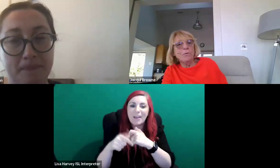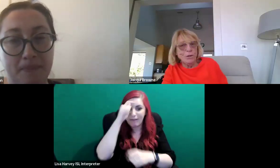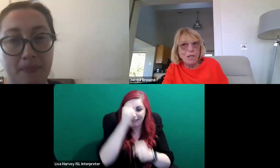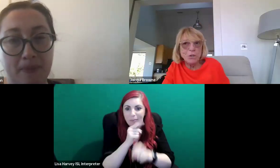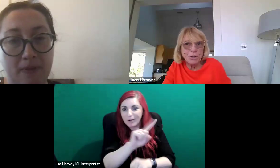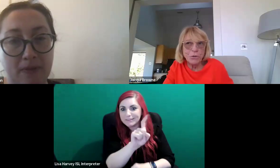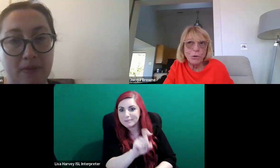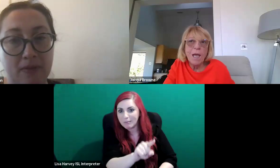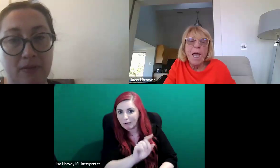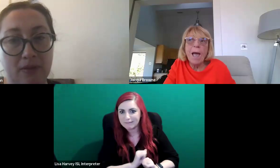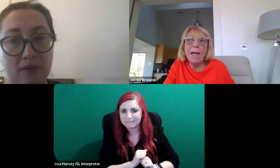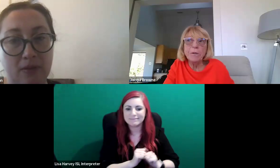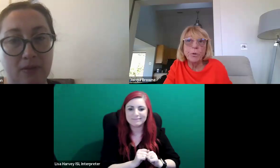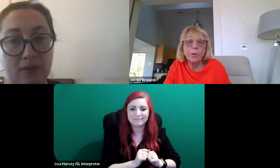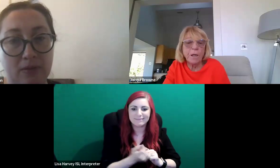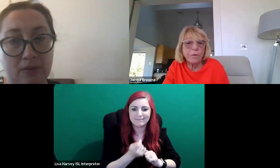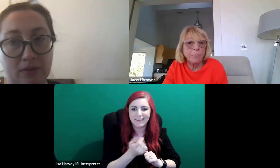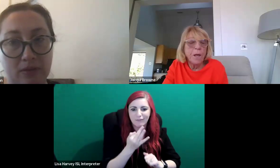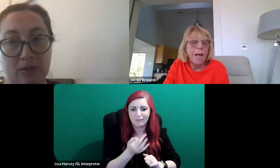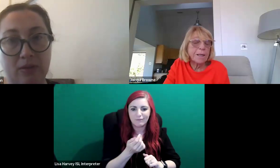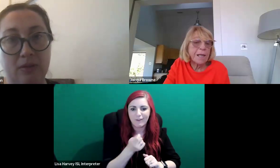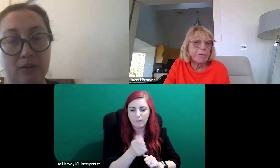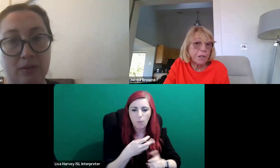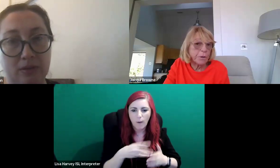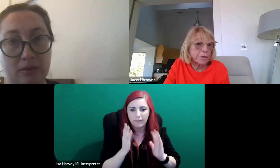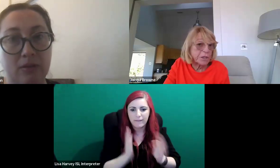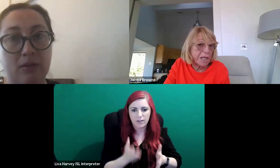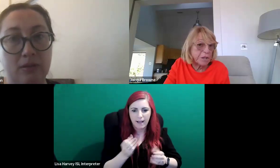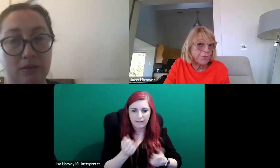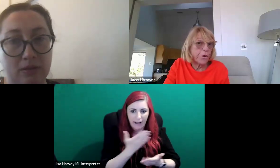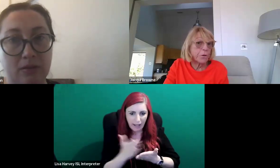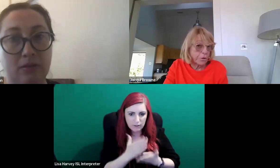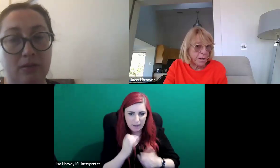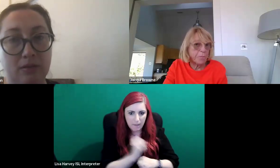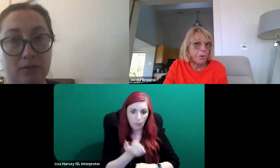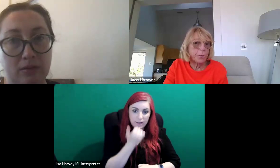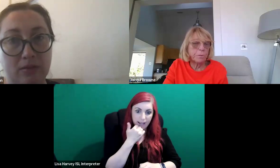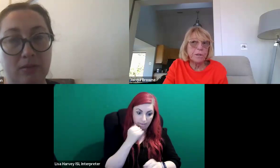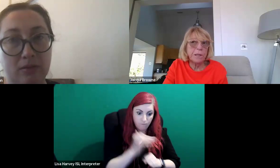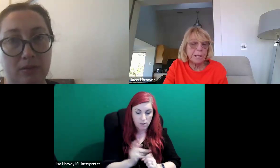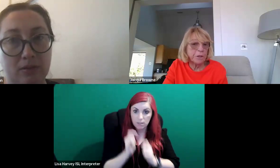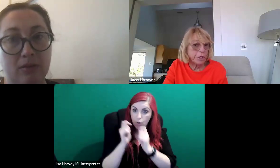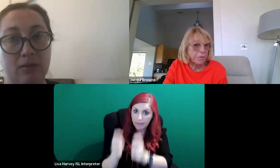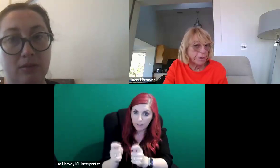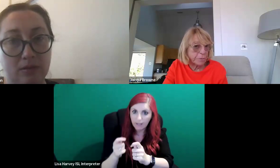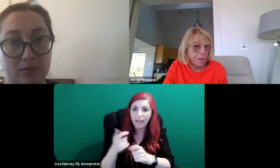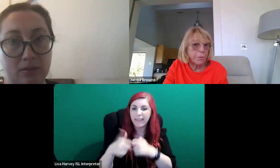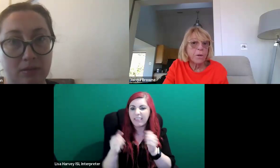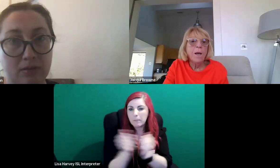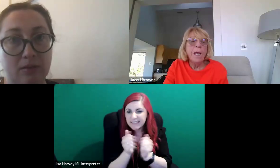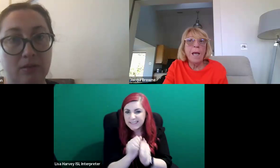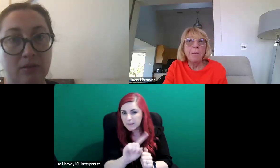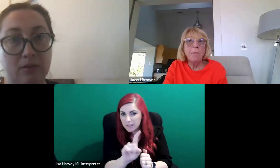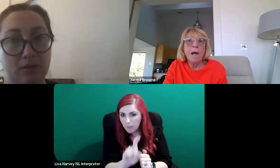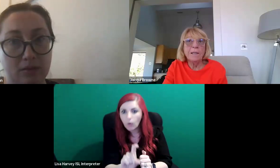which we have every intention of doing. And once we have a clarity around the date for those meetings in Geneva in